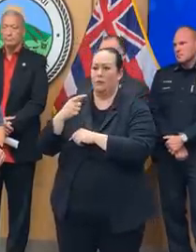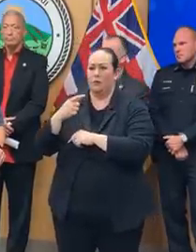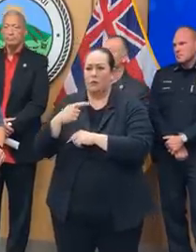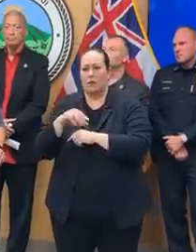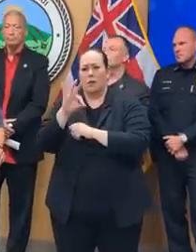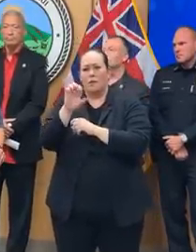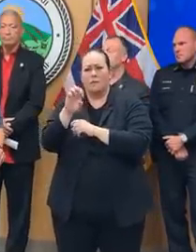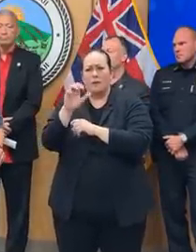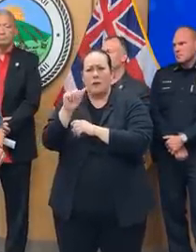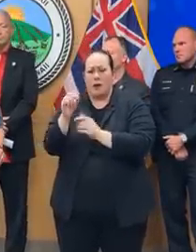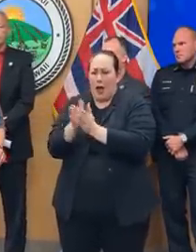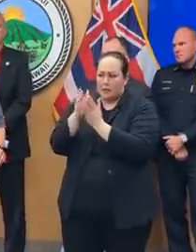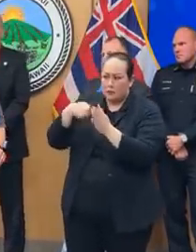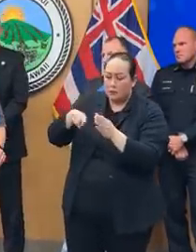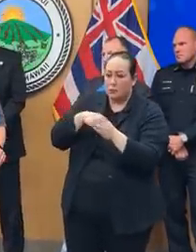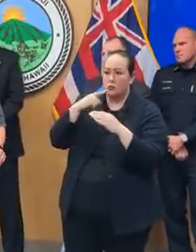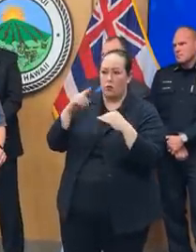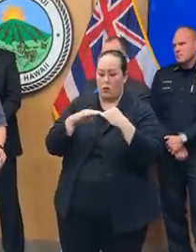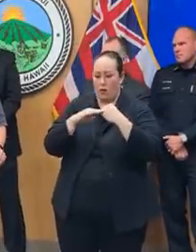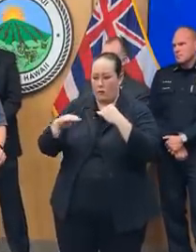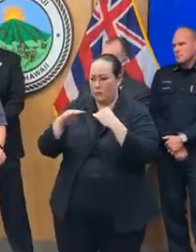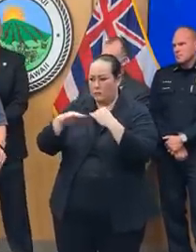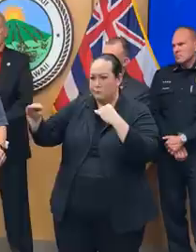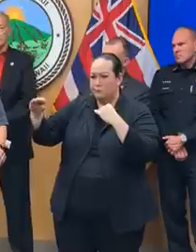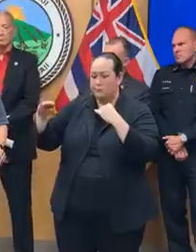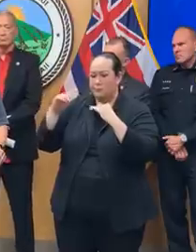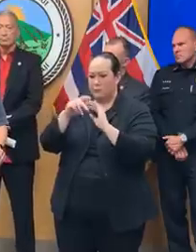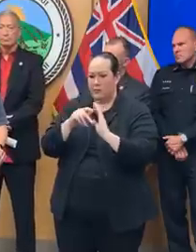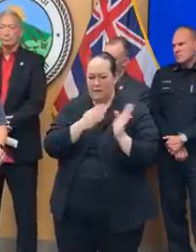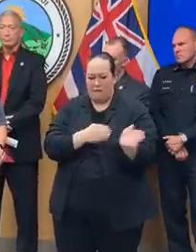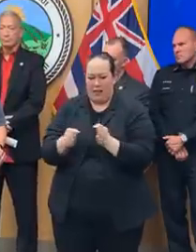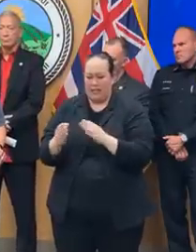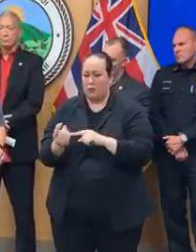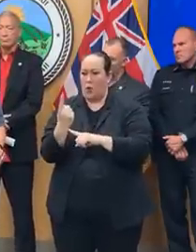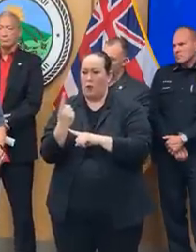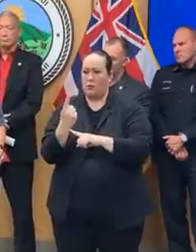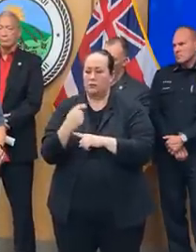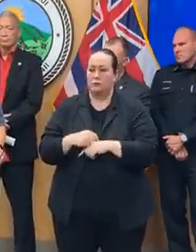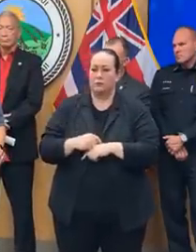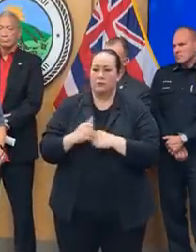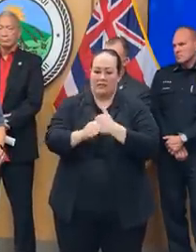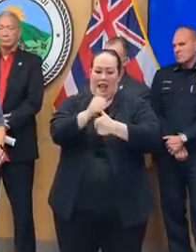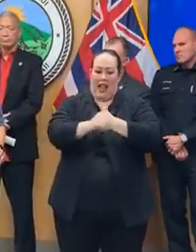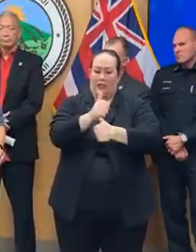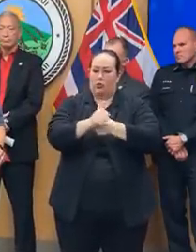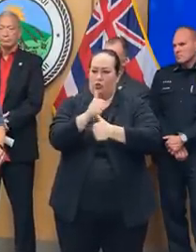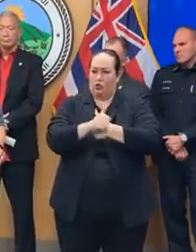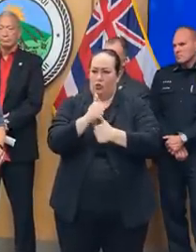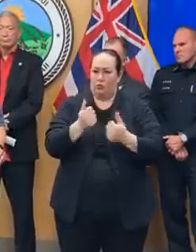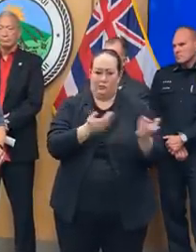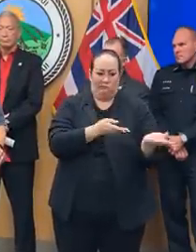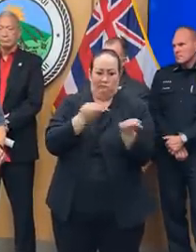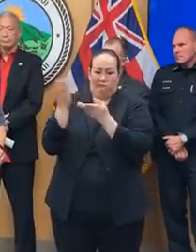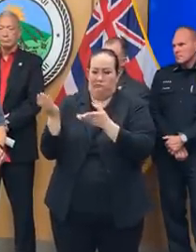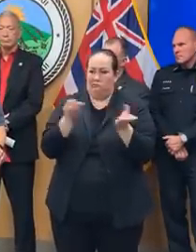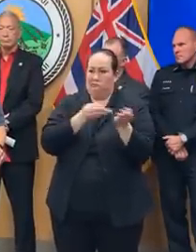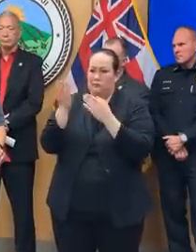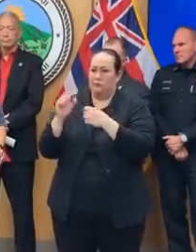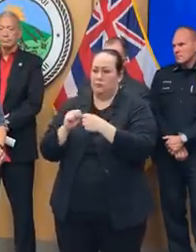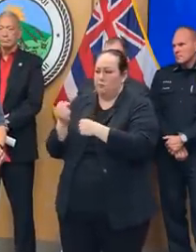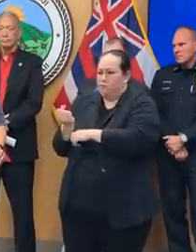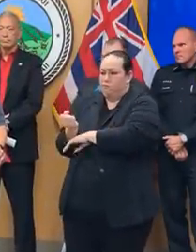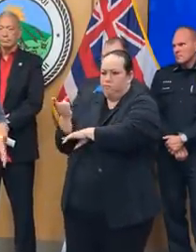by FEMA to conduct Phase 1 of the household hazardous waste removal in the aftermath of